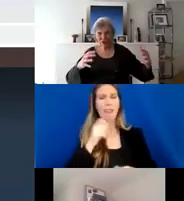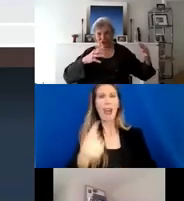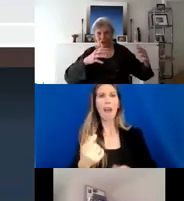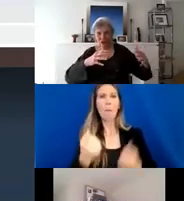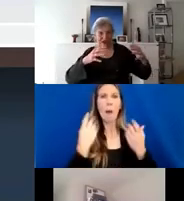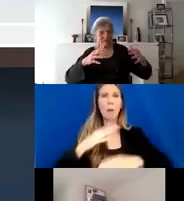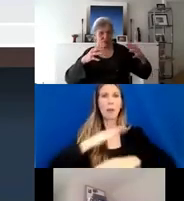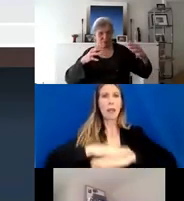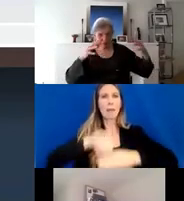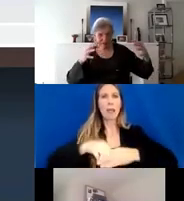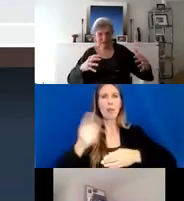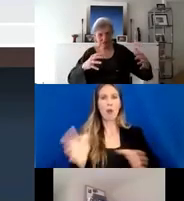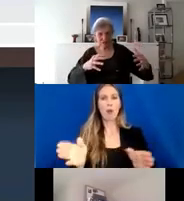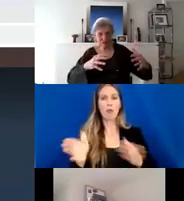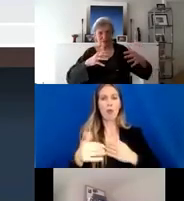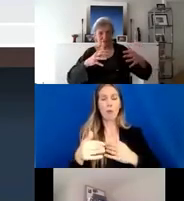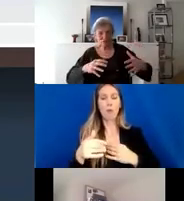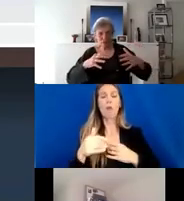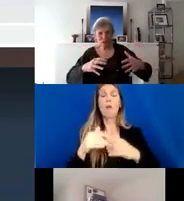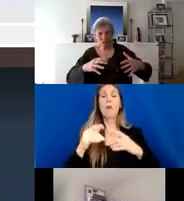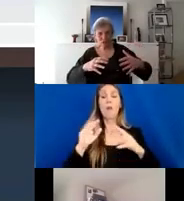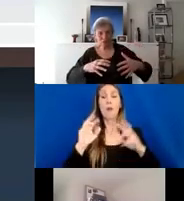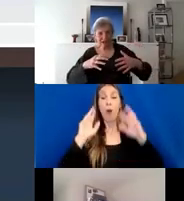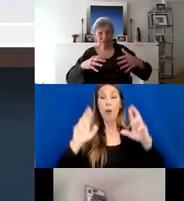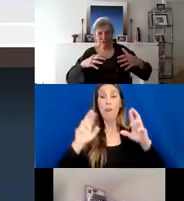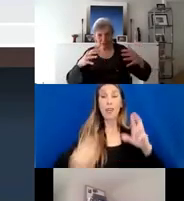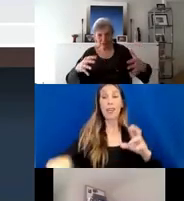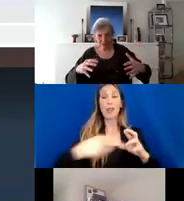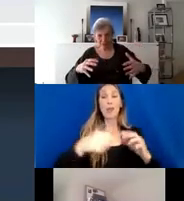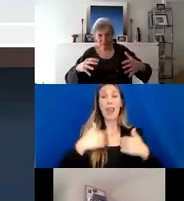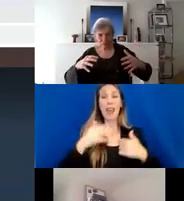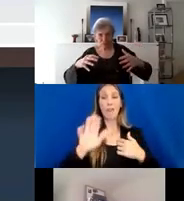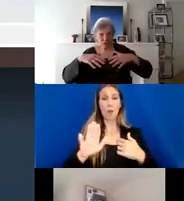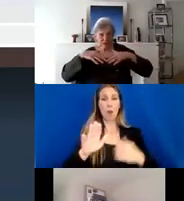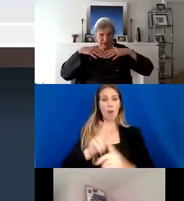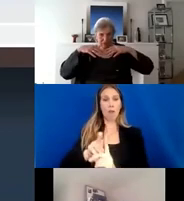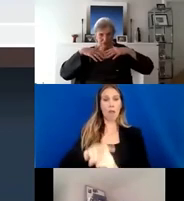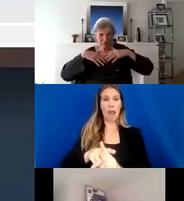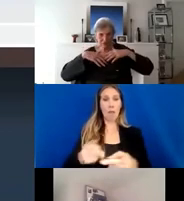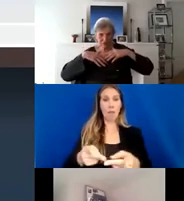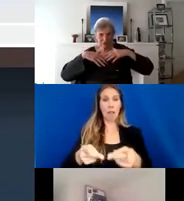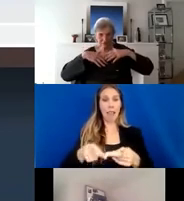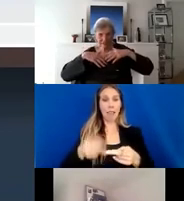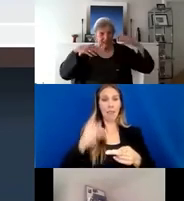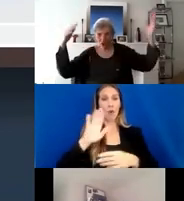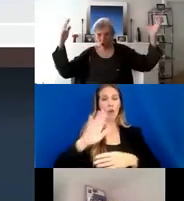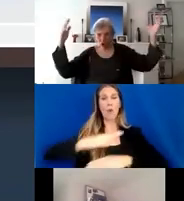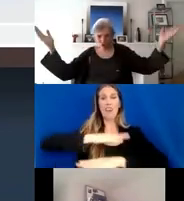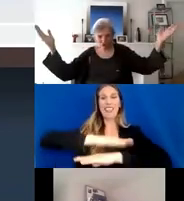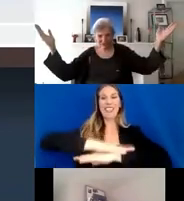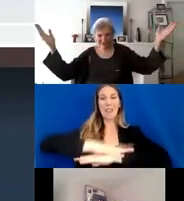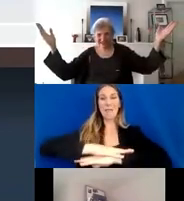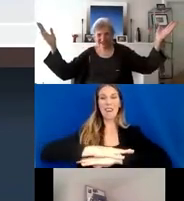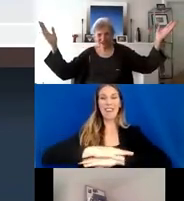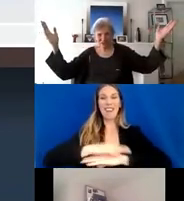essentially you have your place for your round table without the